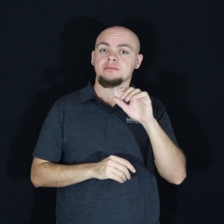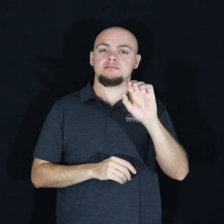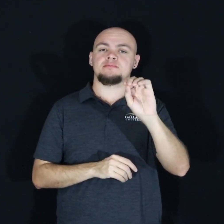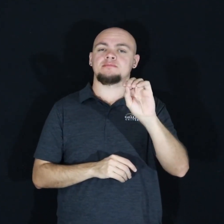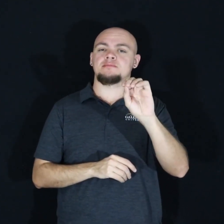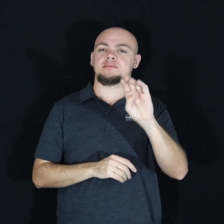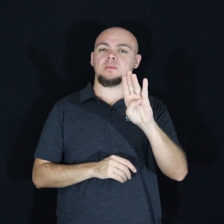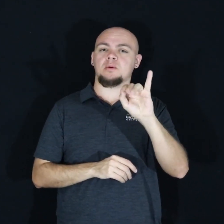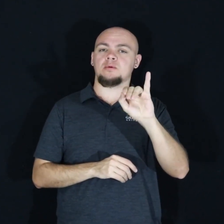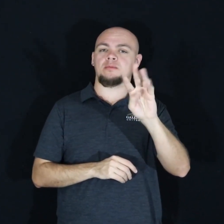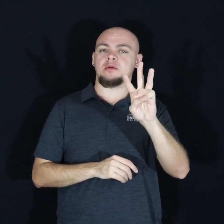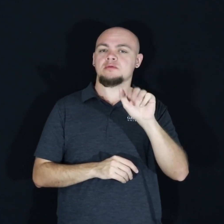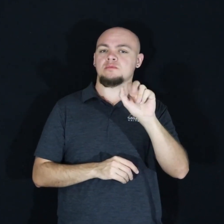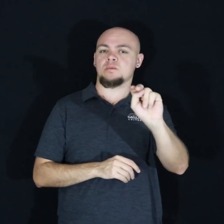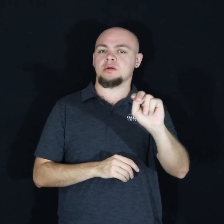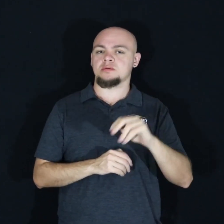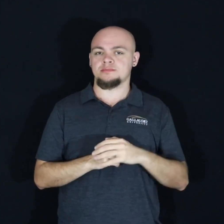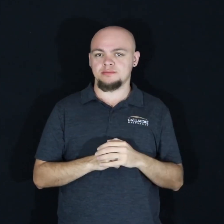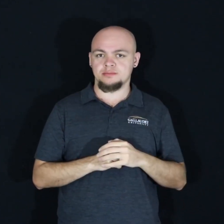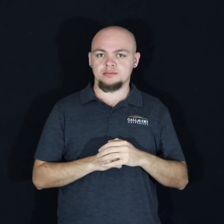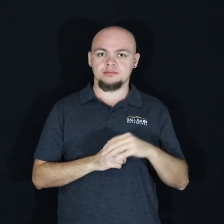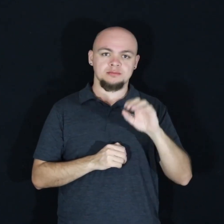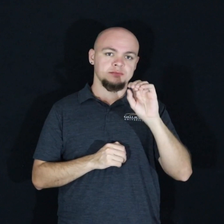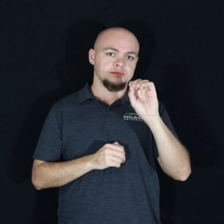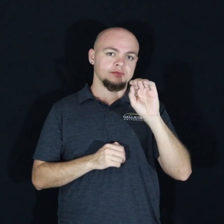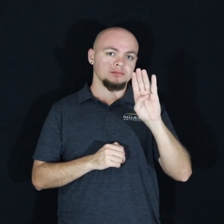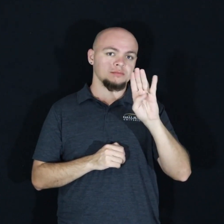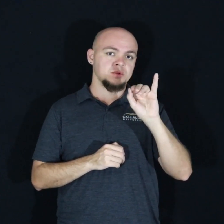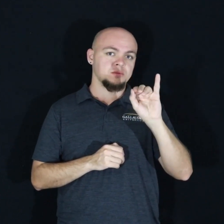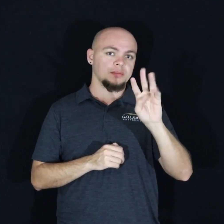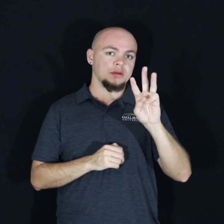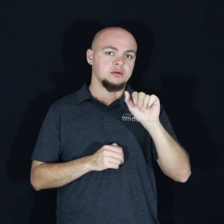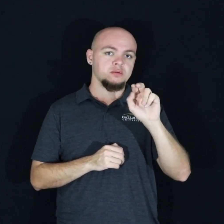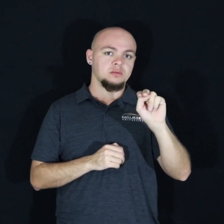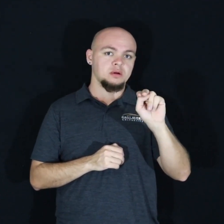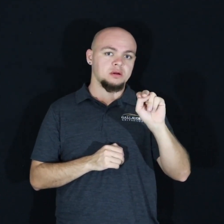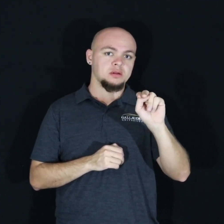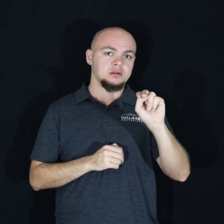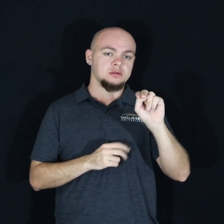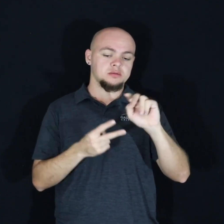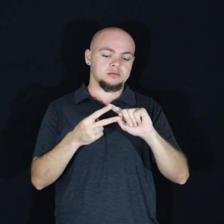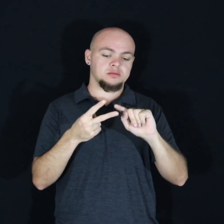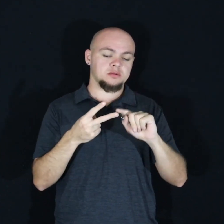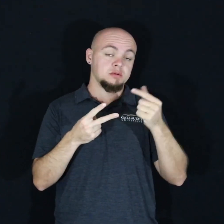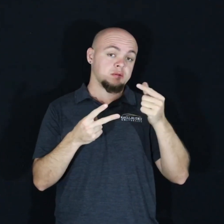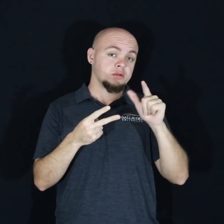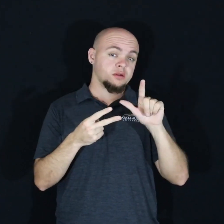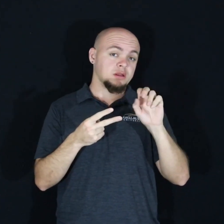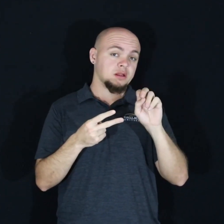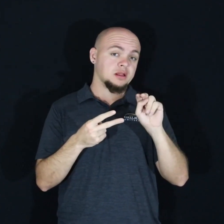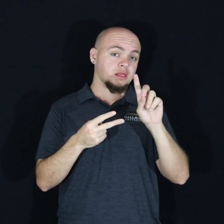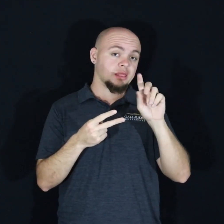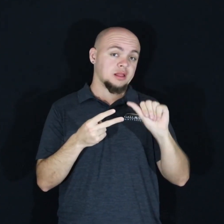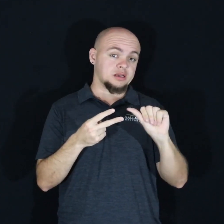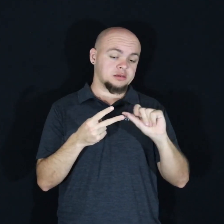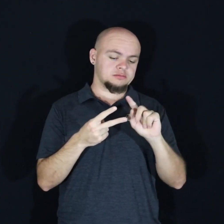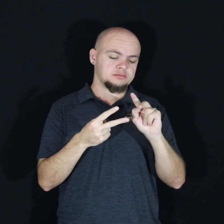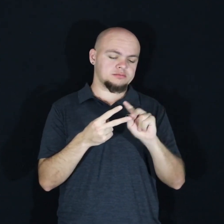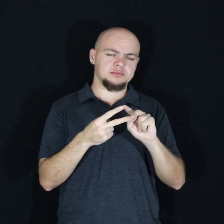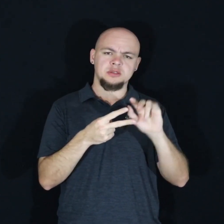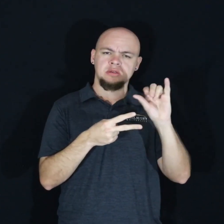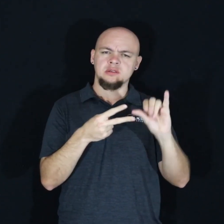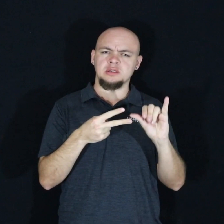Obi-Wan. Obi-Wan Kenobi and Glinda. Now, what do these two have in common?